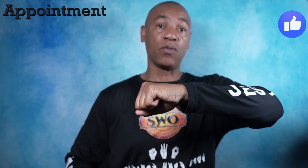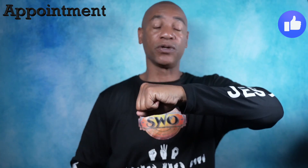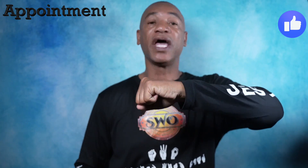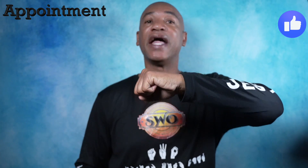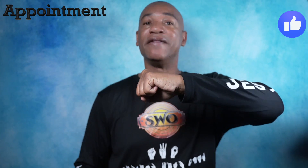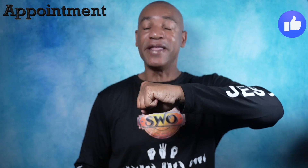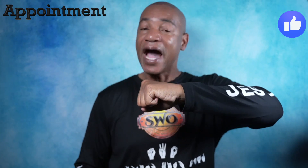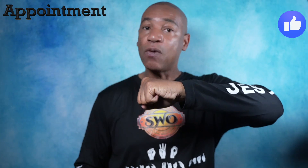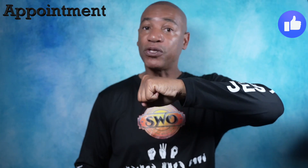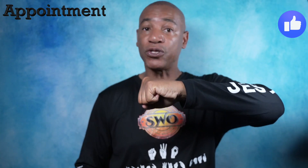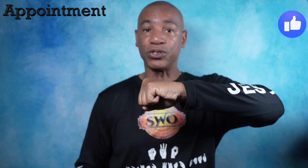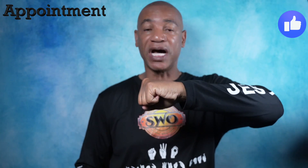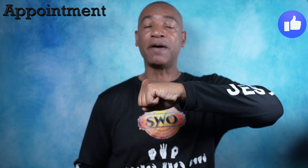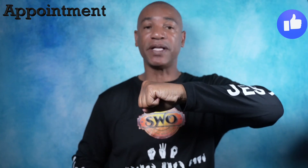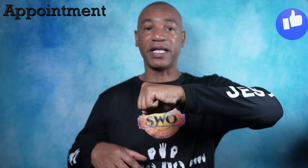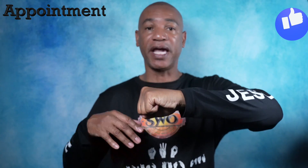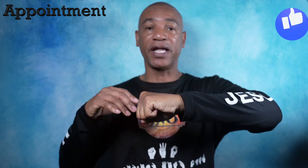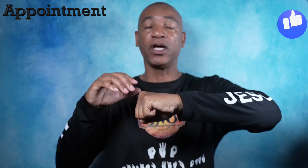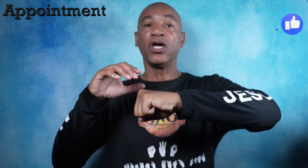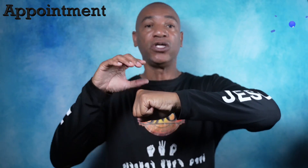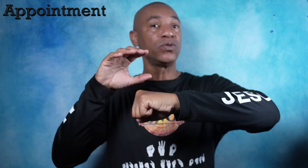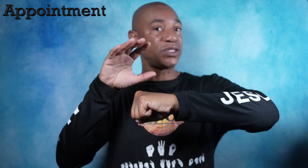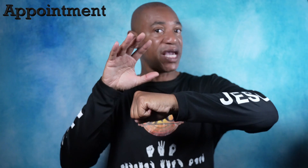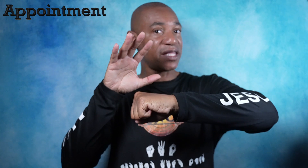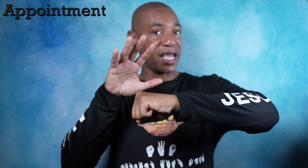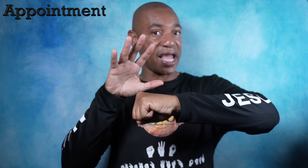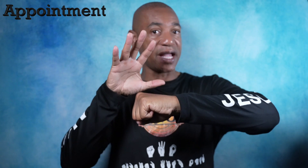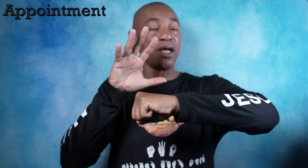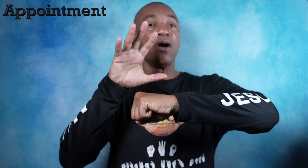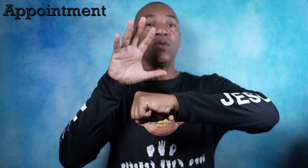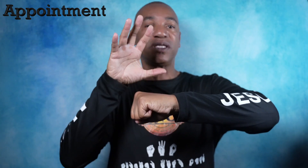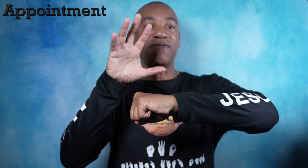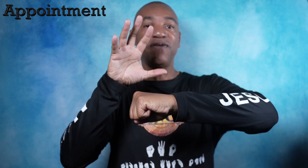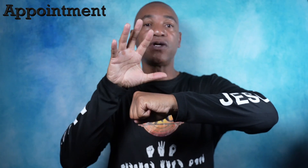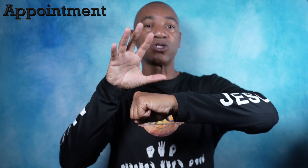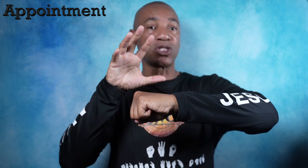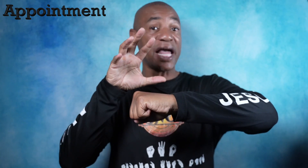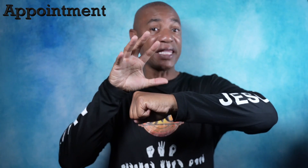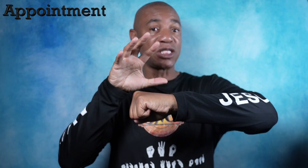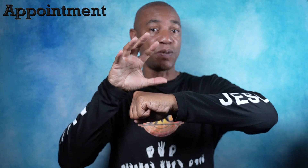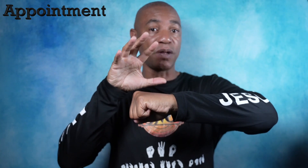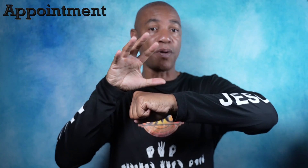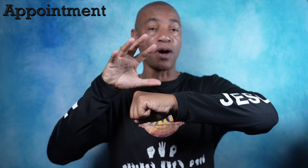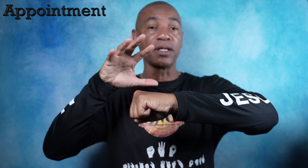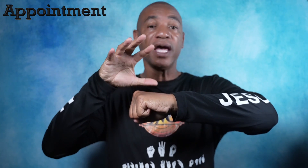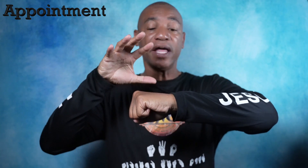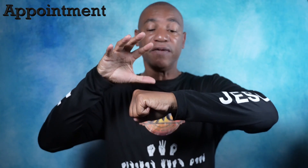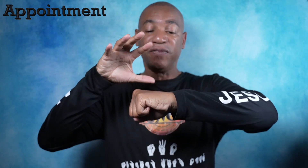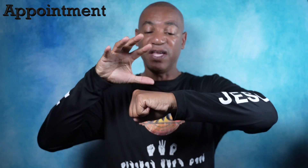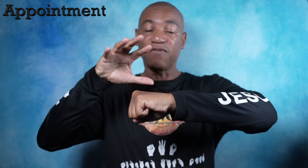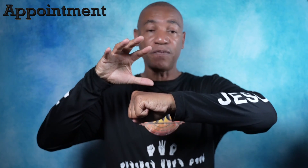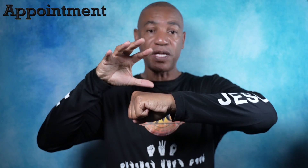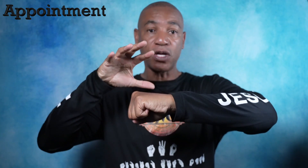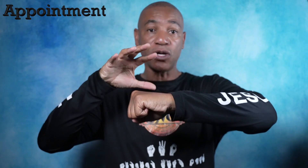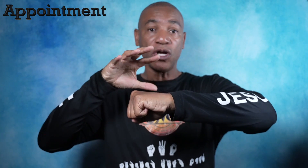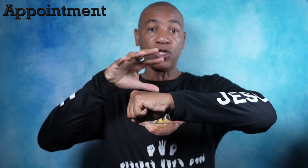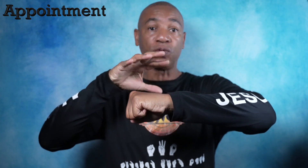downward. Now with your dominant hand, you'll take the hand with the fingers slightly spread apart. Then from here, you will